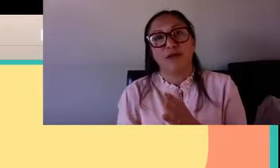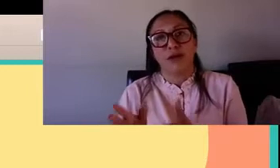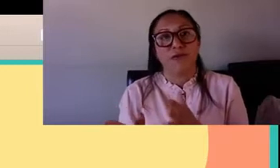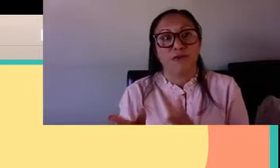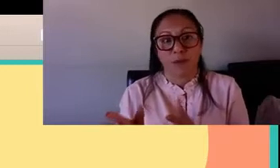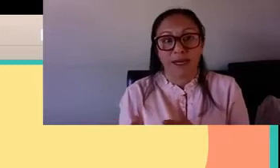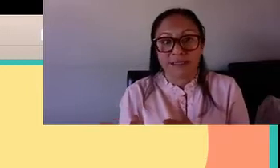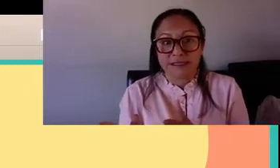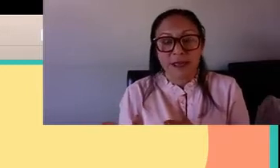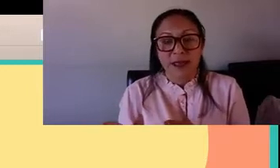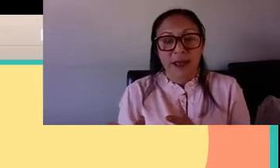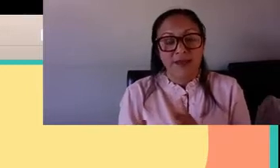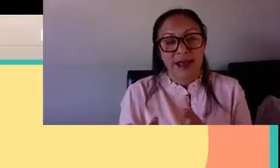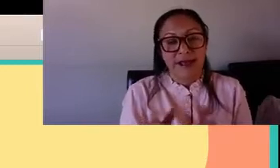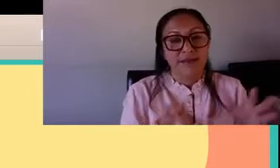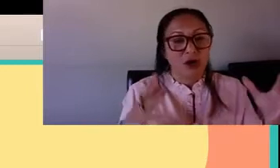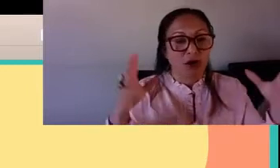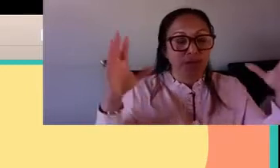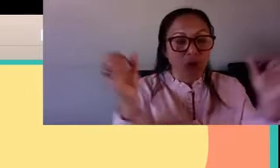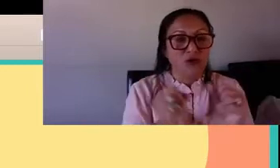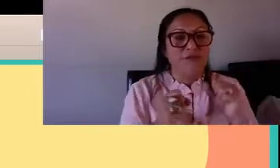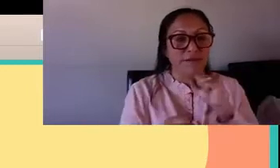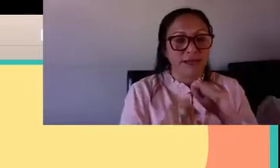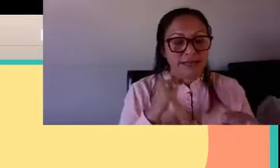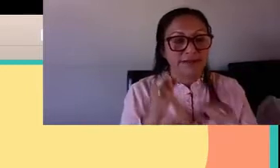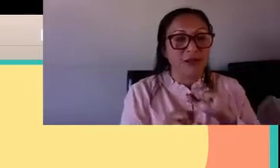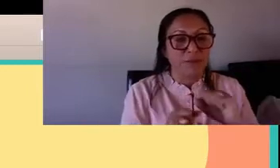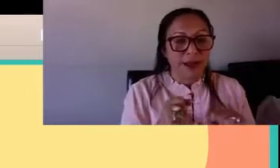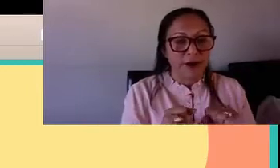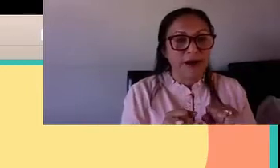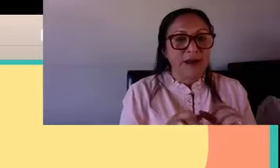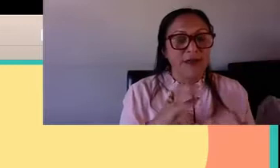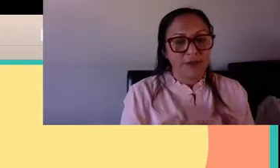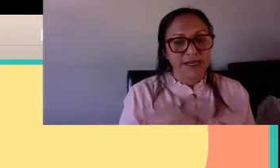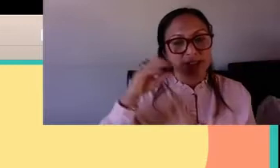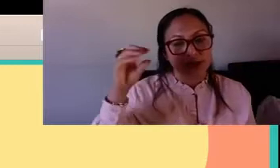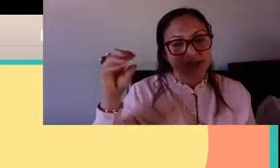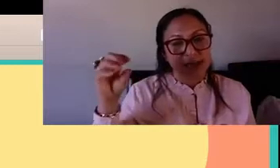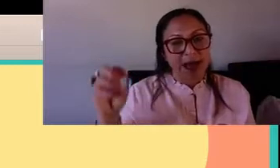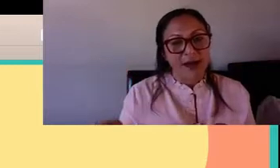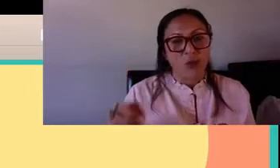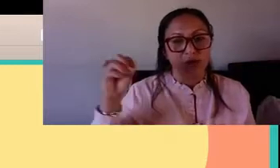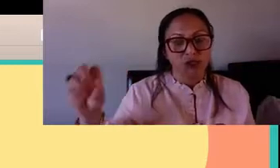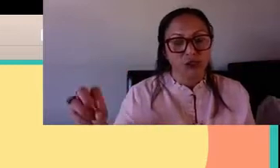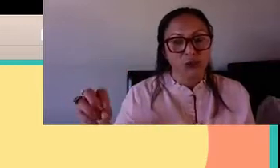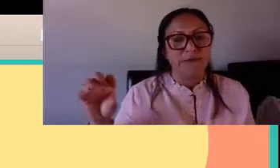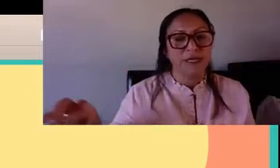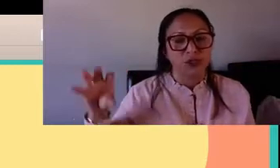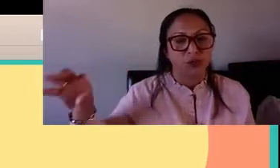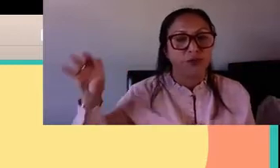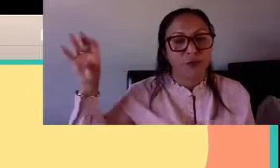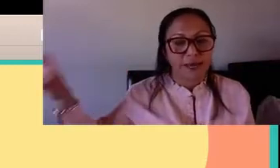maybe 3 or 4 months. And then as their motor development gets a little better, then we can start to add 1 or 2